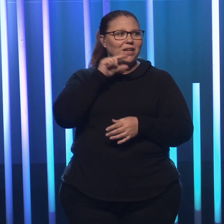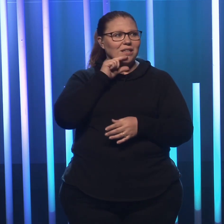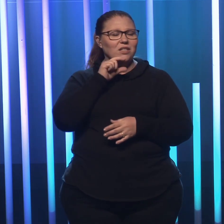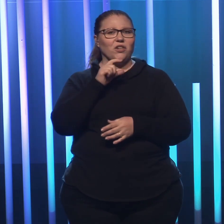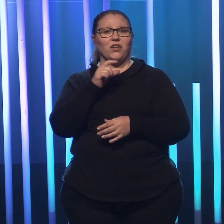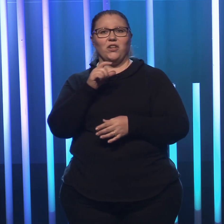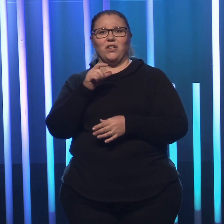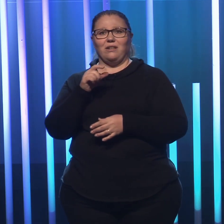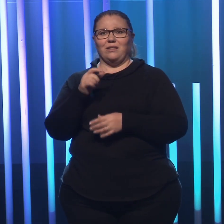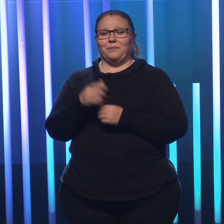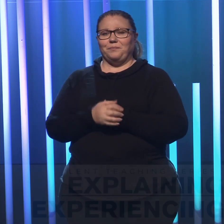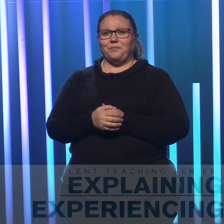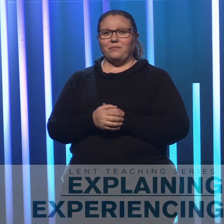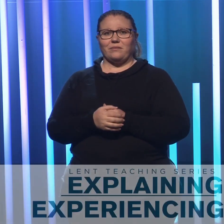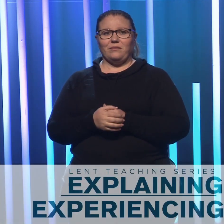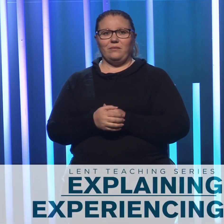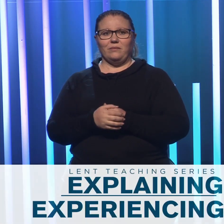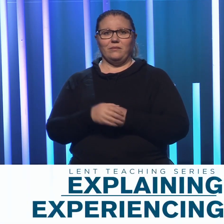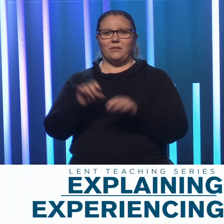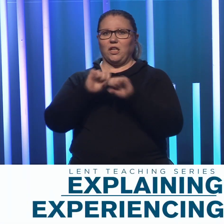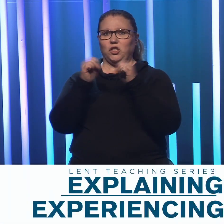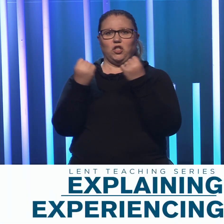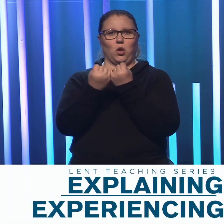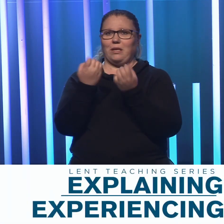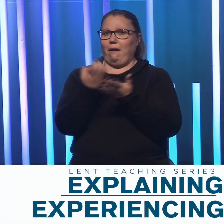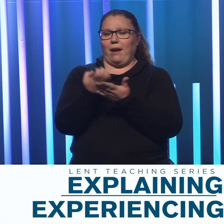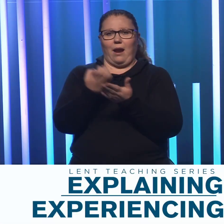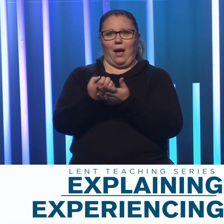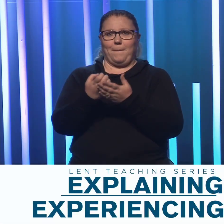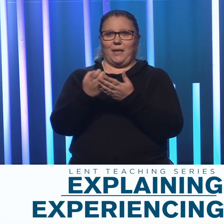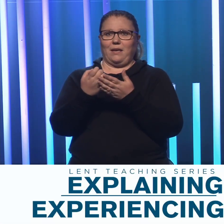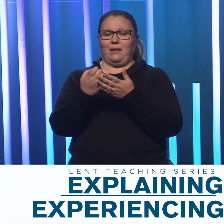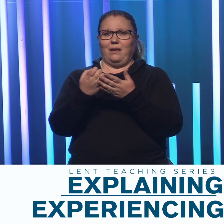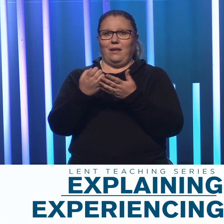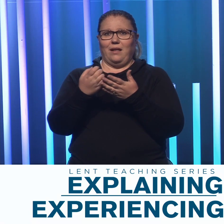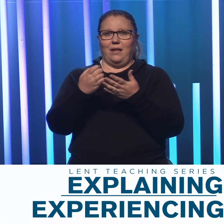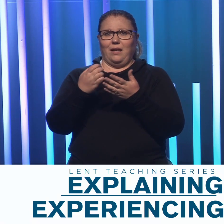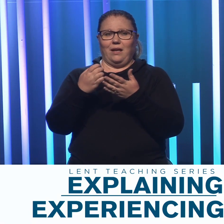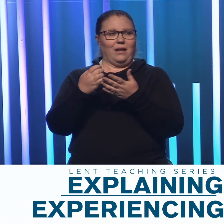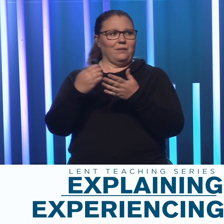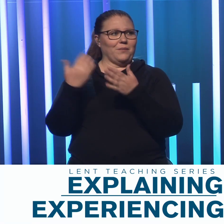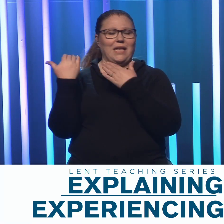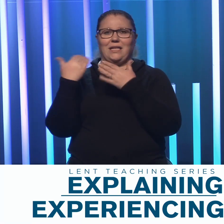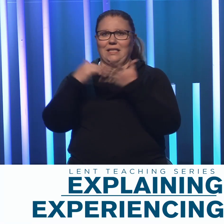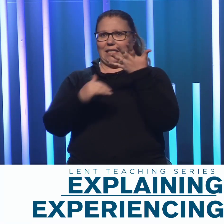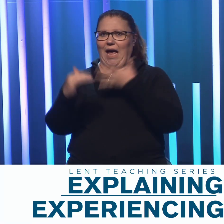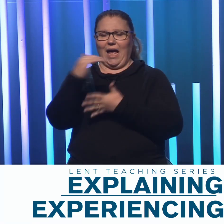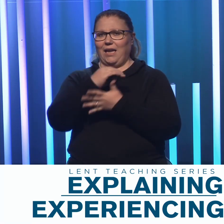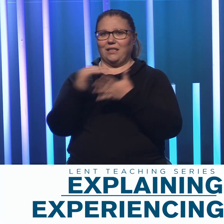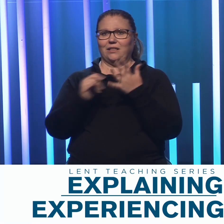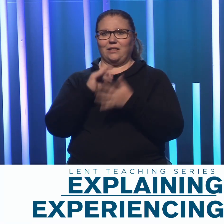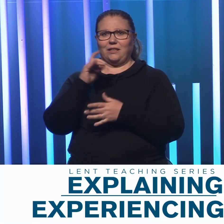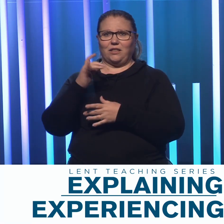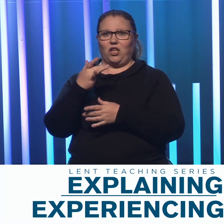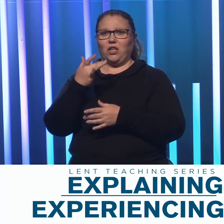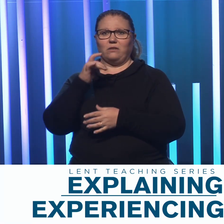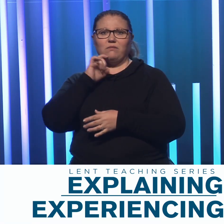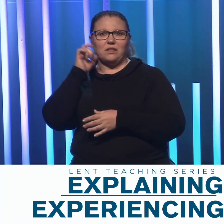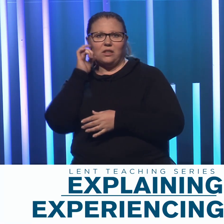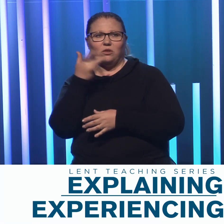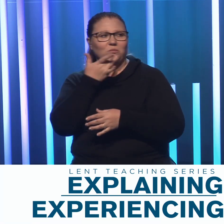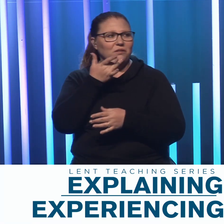your ethnicity, your socioeconomic status, your sexuality, you are welcome here. We believe